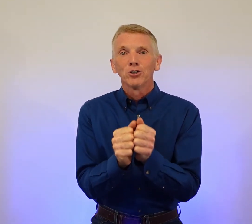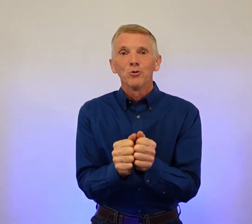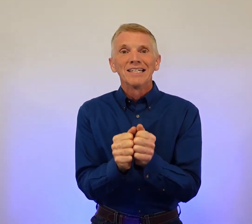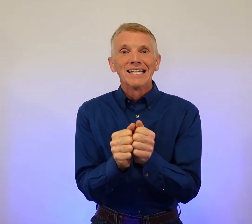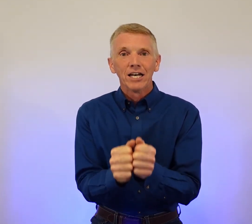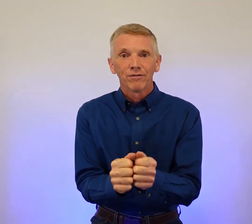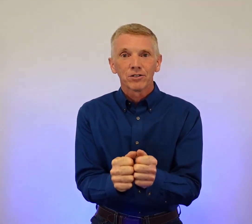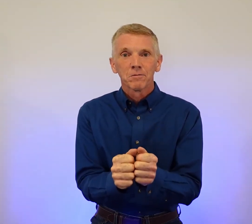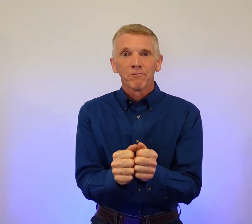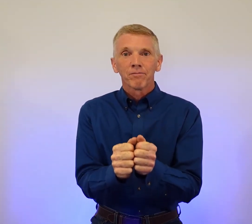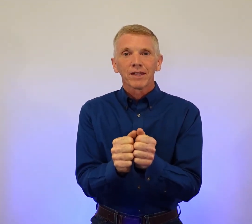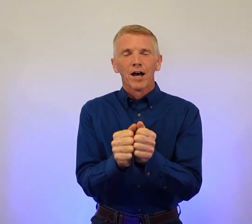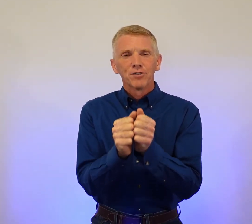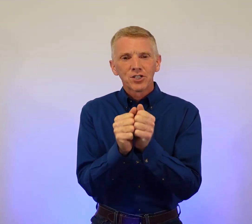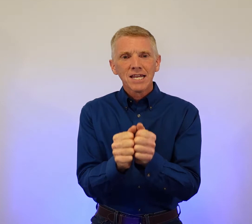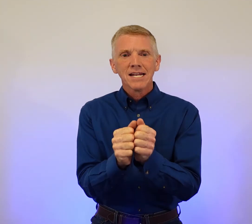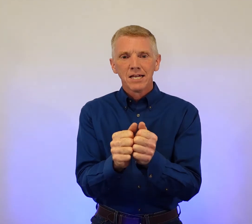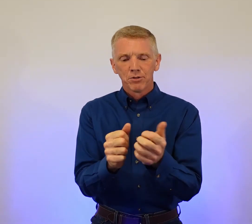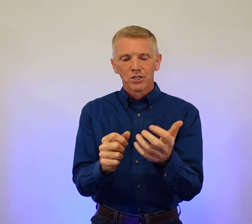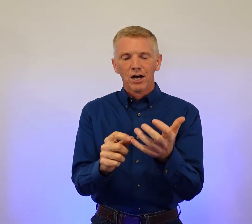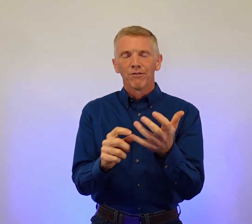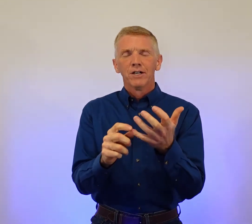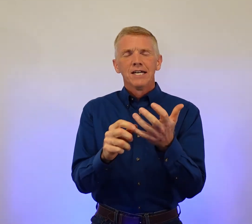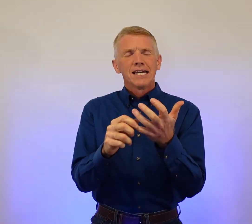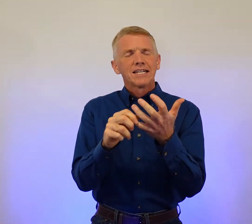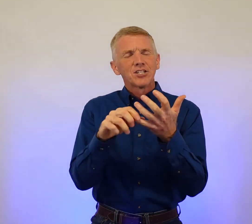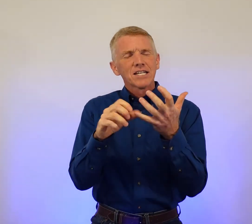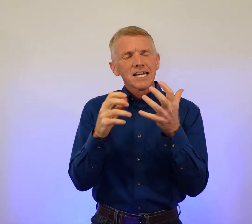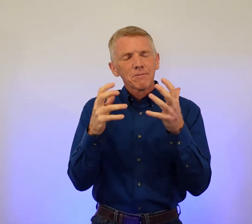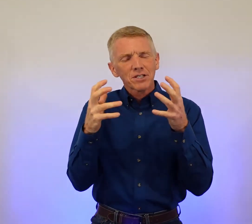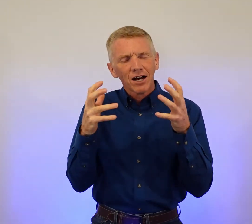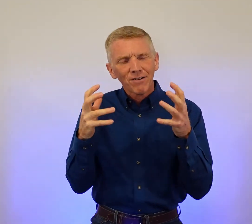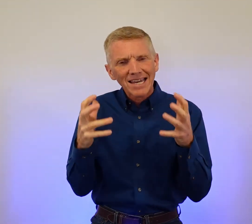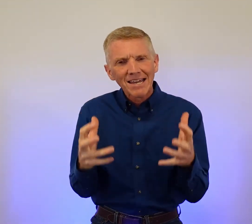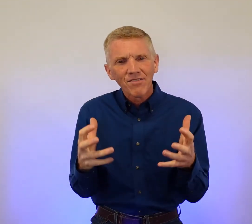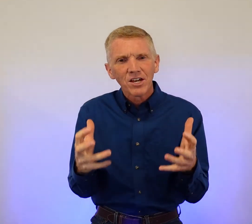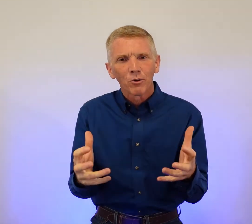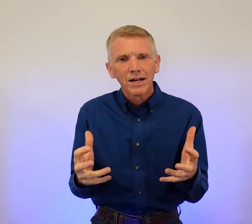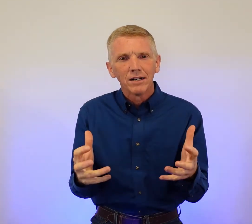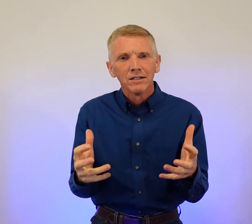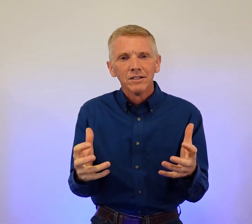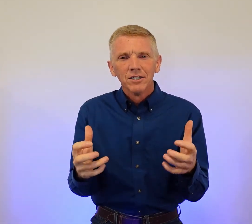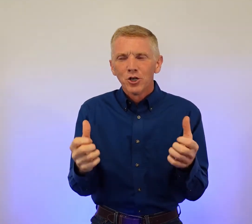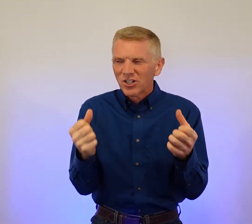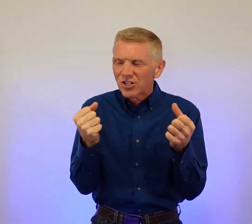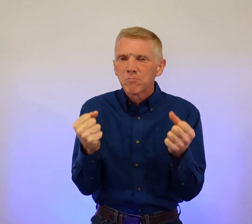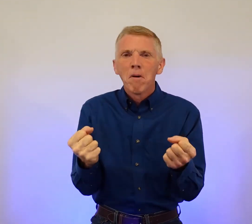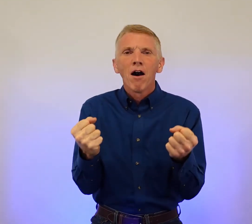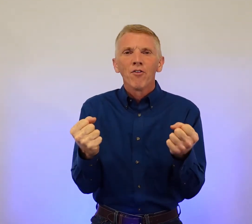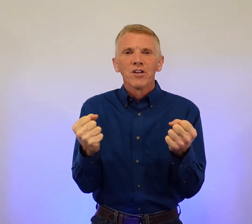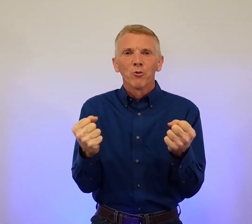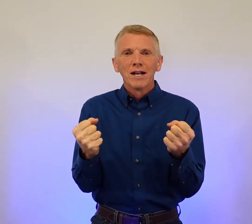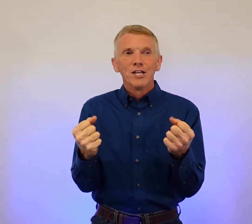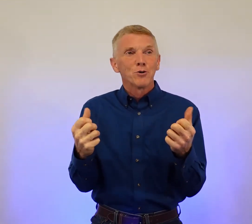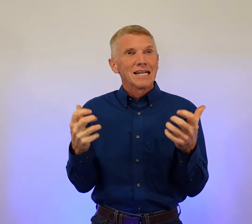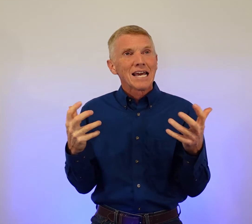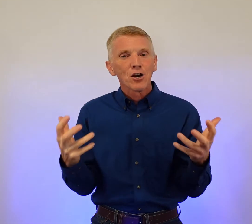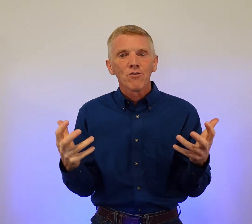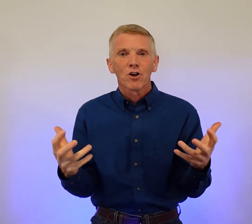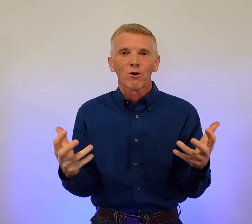absolute gift of seeing himself. He could see himself in the arena. You could smell the arena. You could hear the